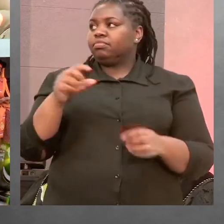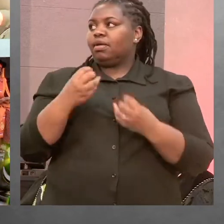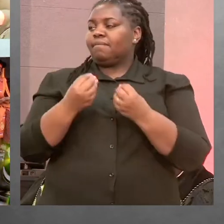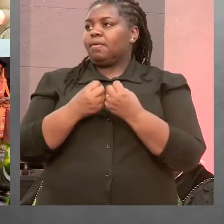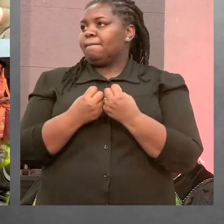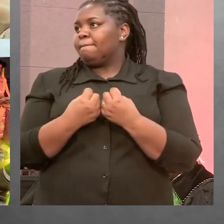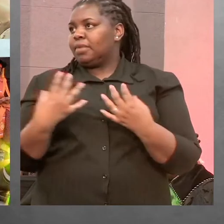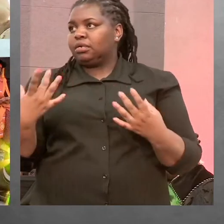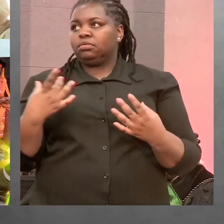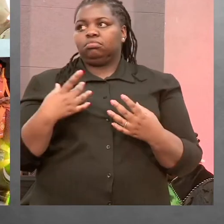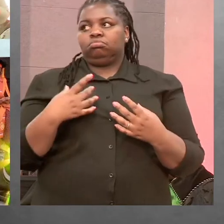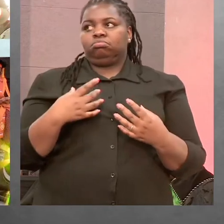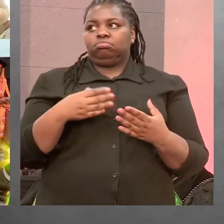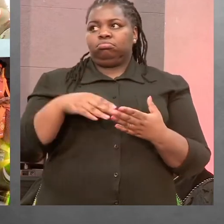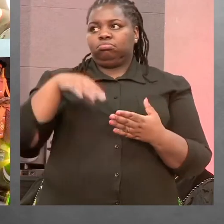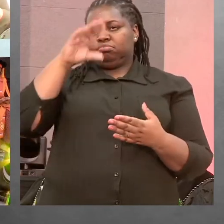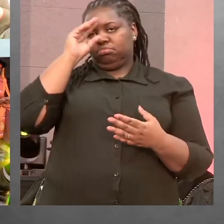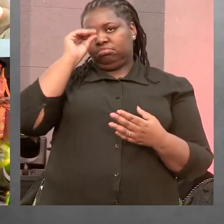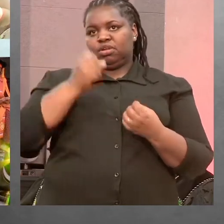fear to tread.